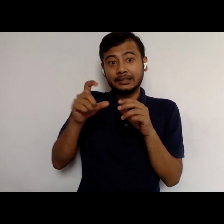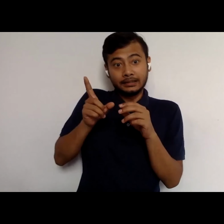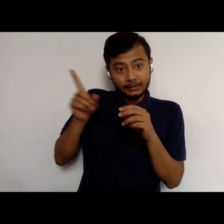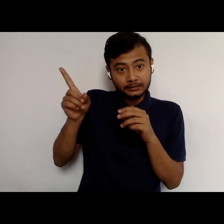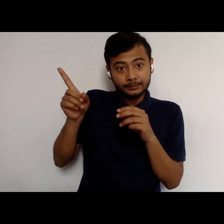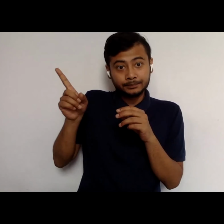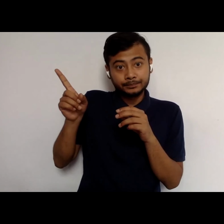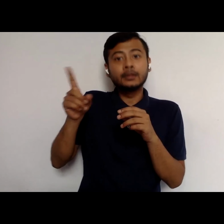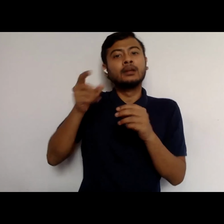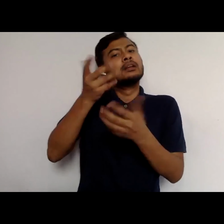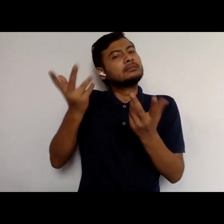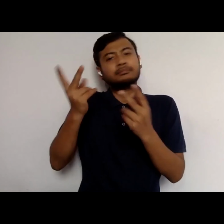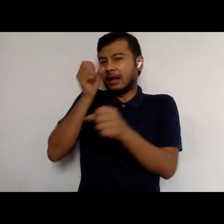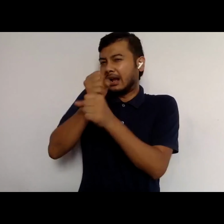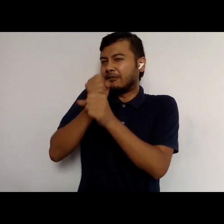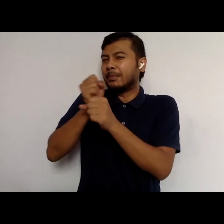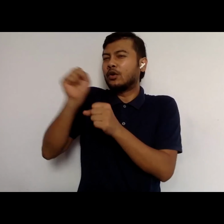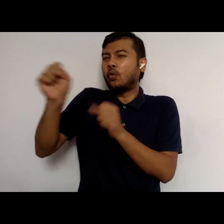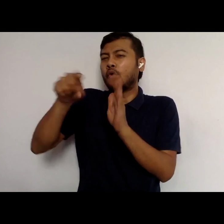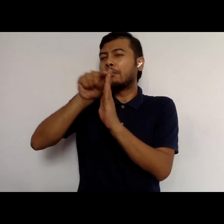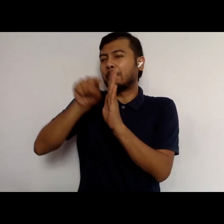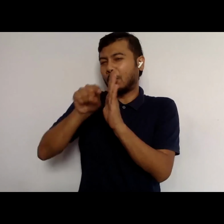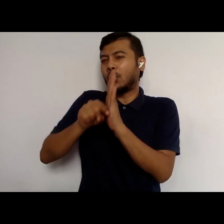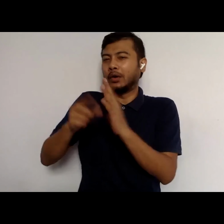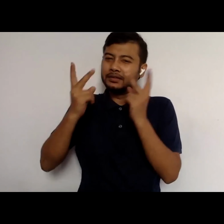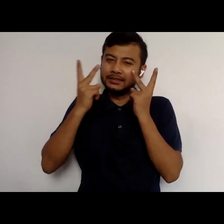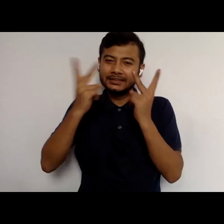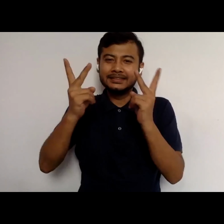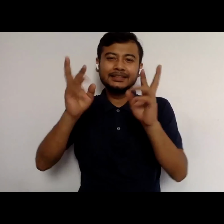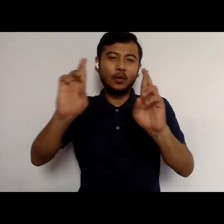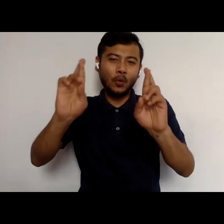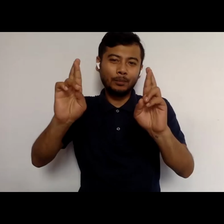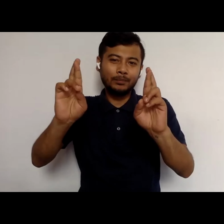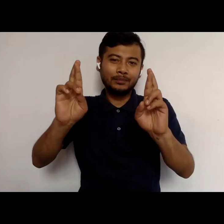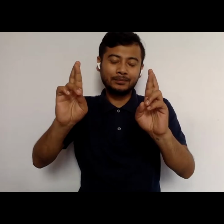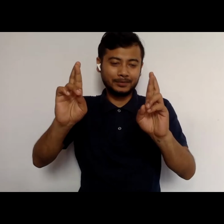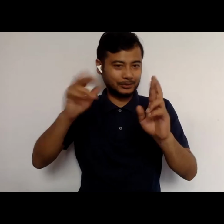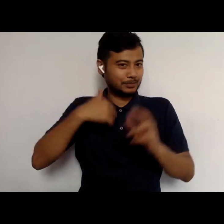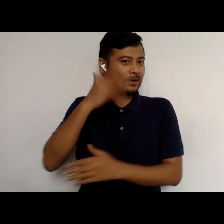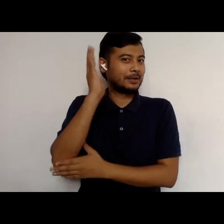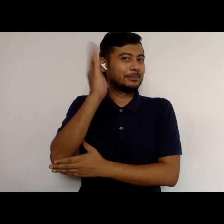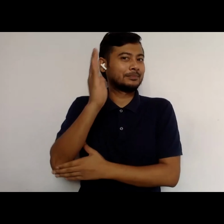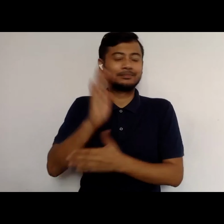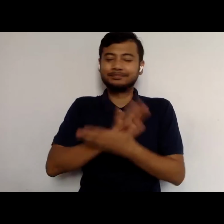be made by the government. Thank you very much. I conclude my speech. Thank you very much for giving me an opportunity.